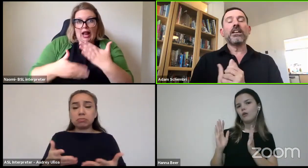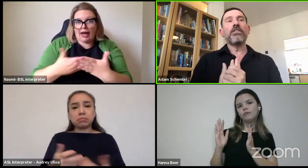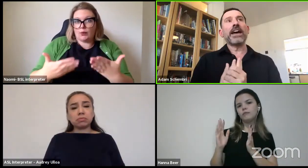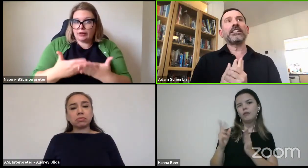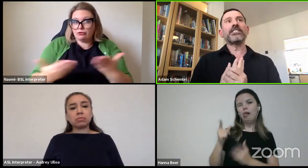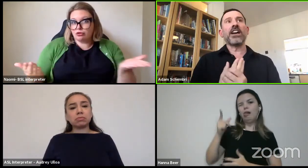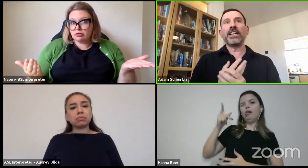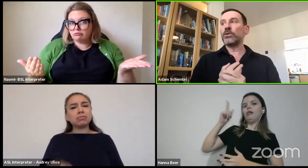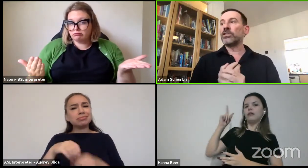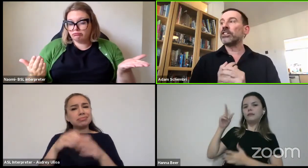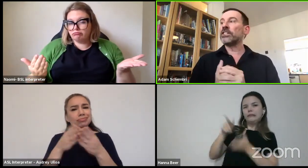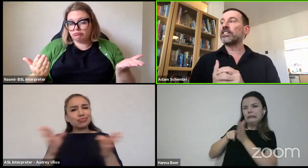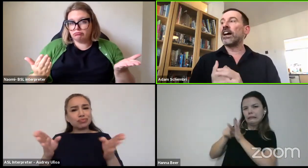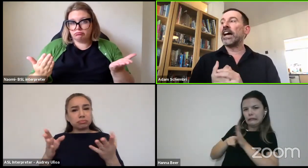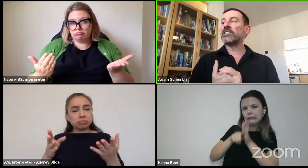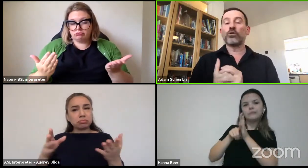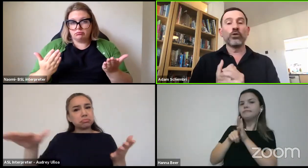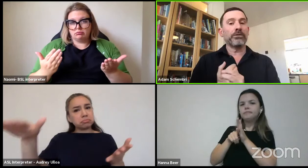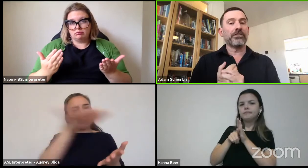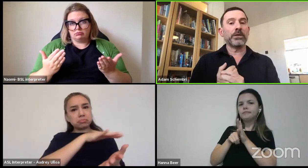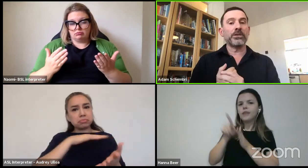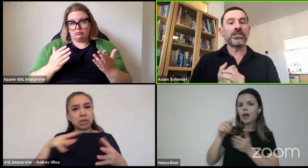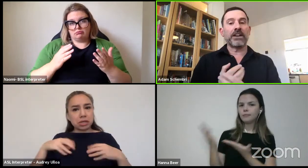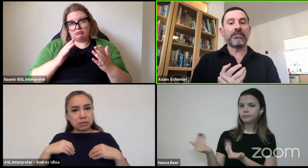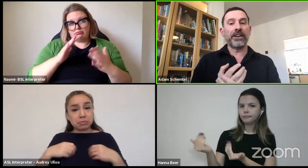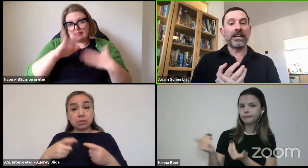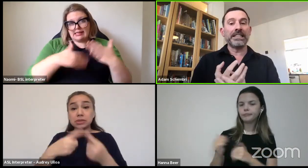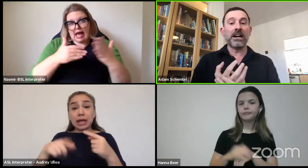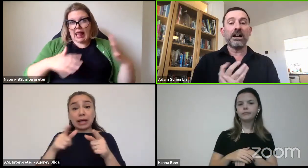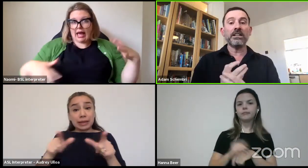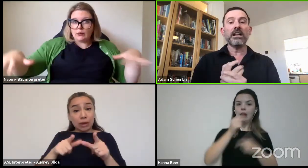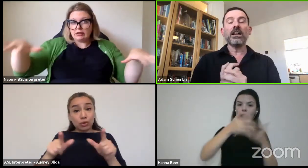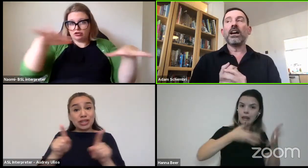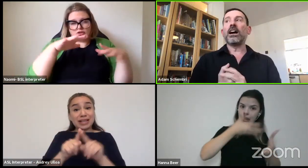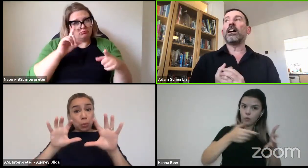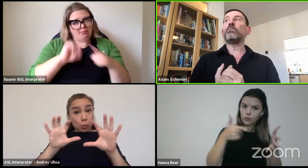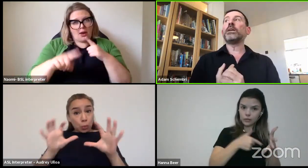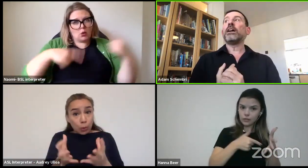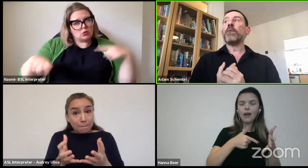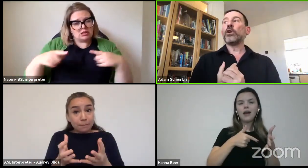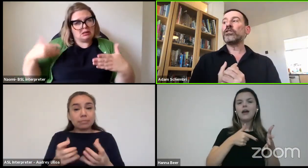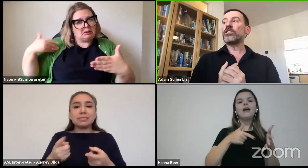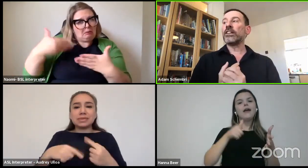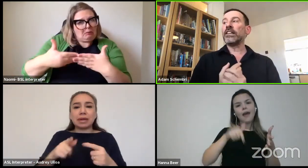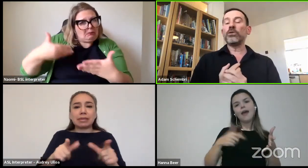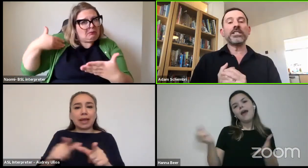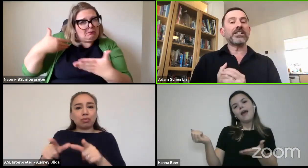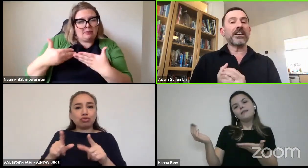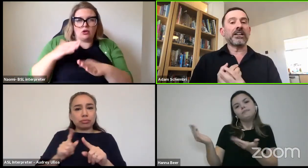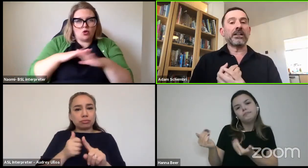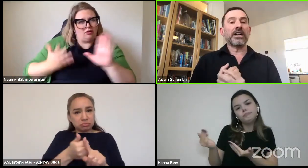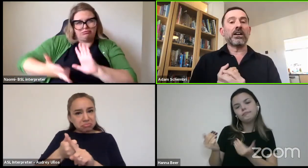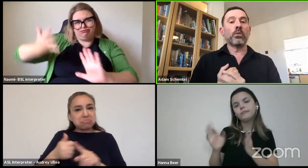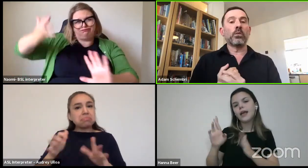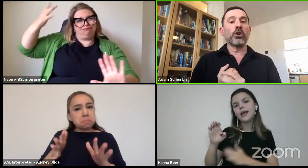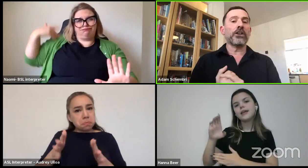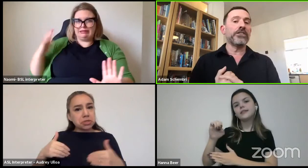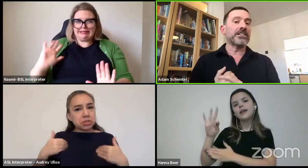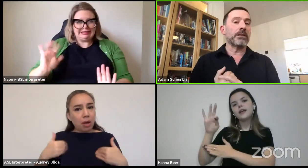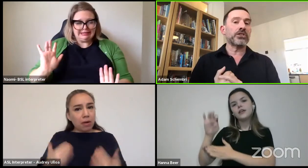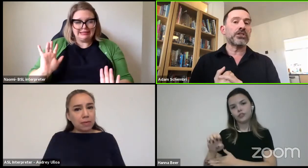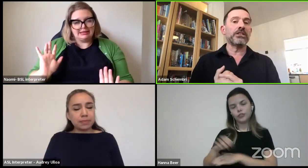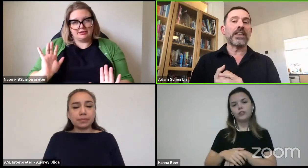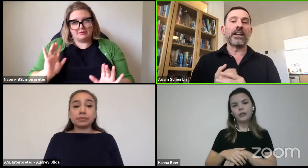accepted that sign languages as a group of languages are fairly young. Most linguists work